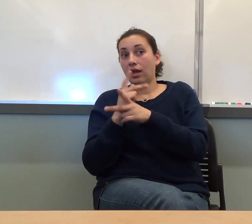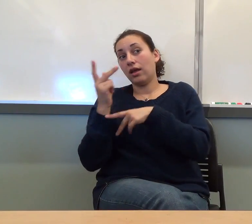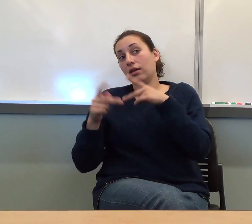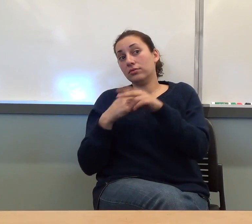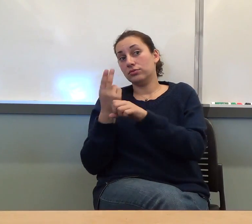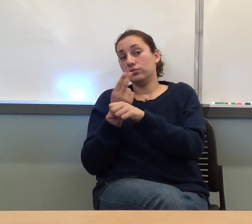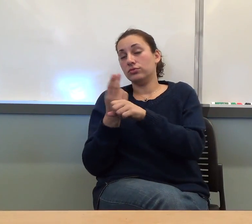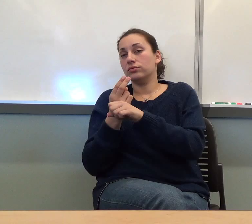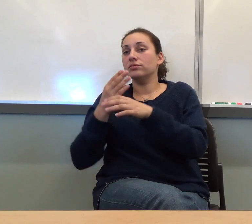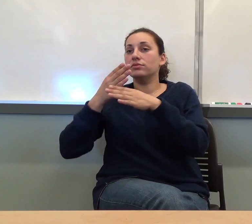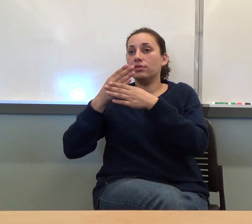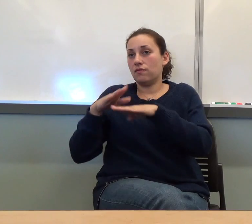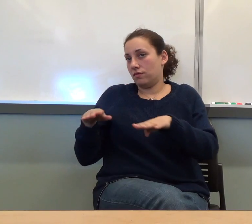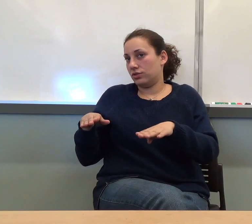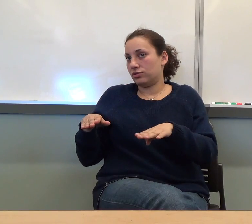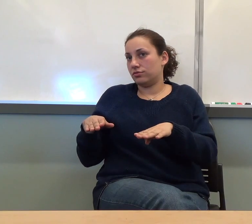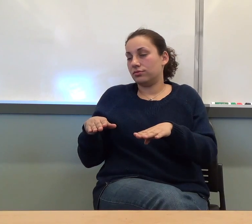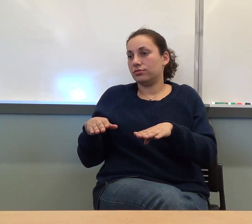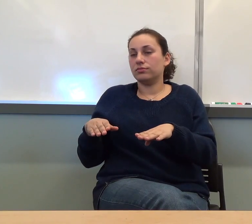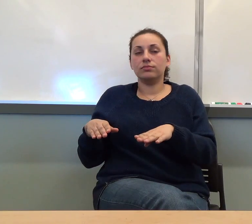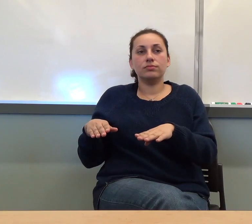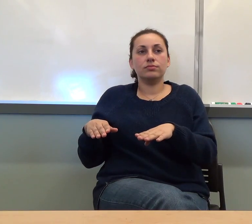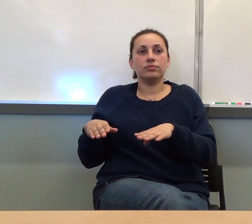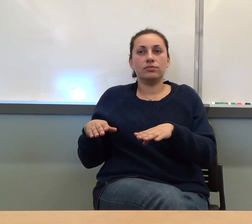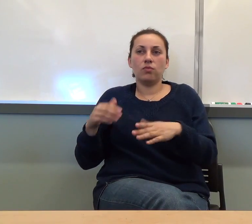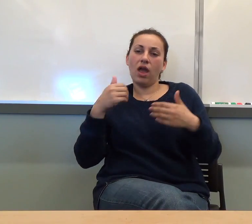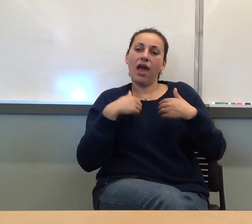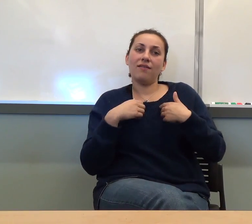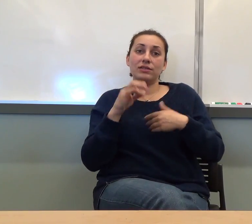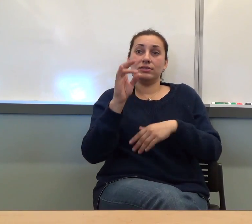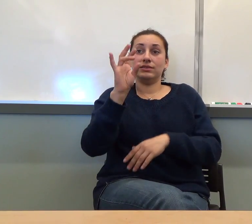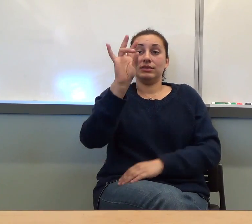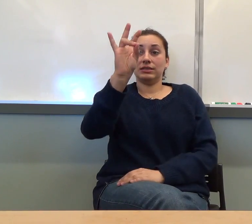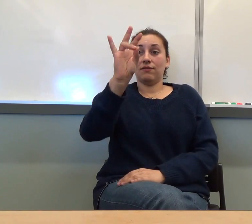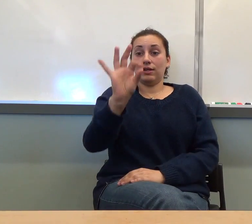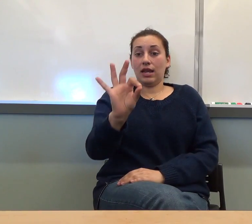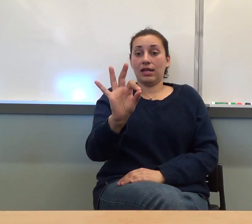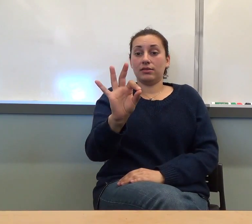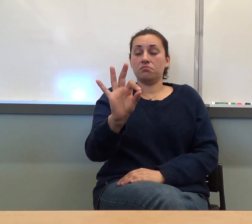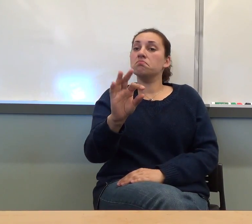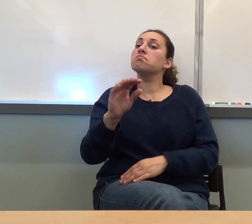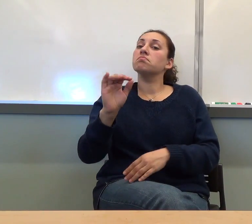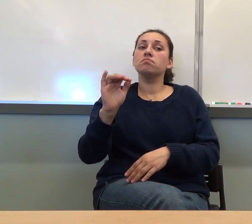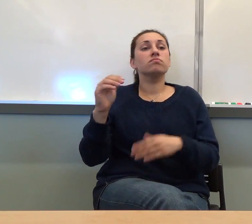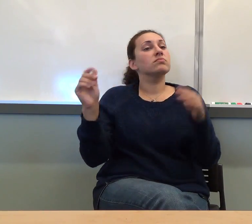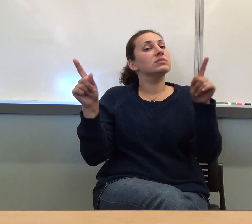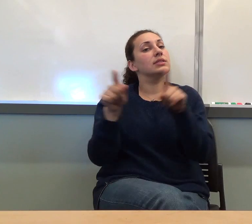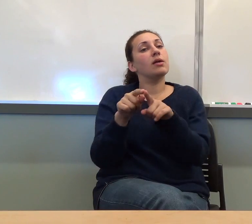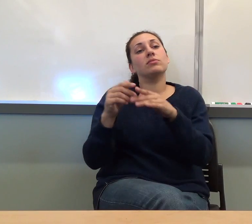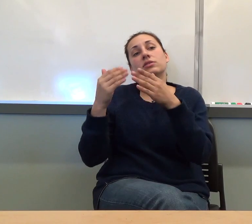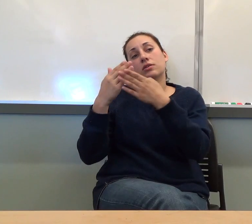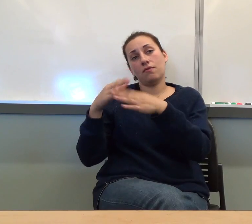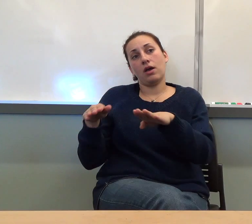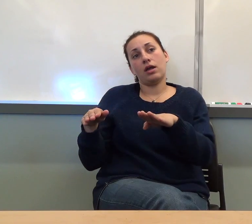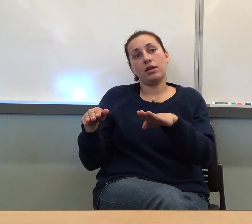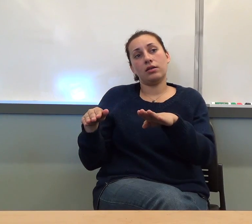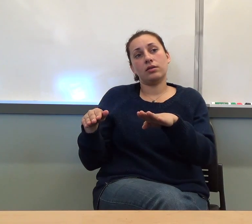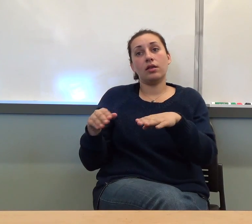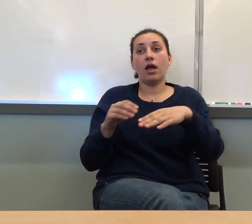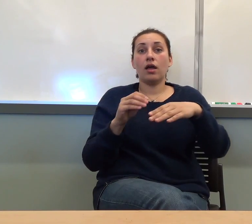If you have something like 7/9, you've got a division problem. That fraction bar actually does represent